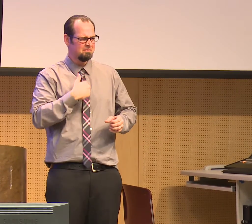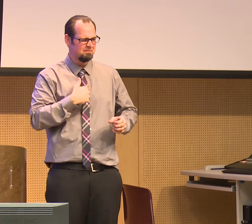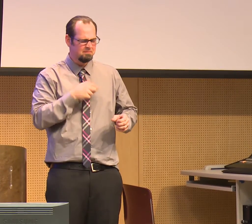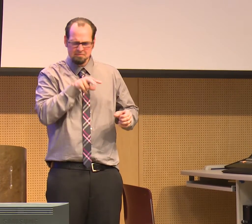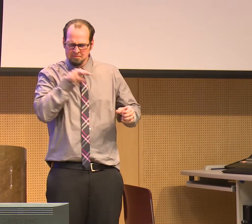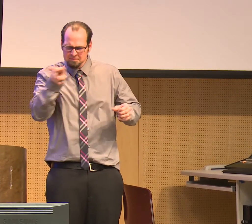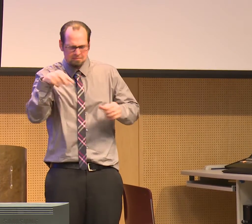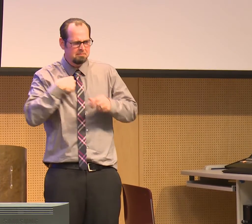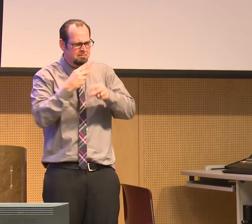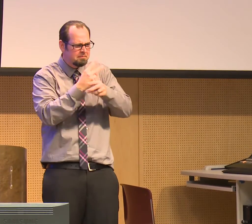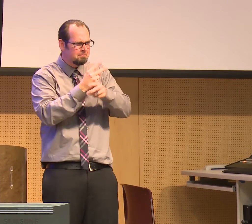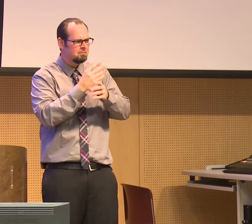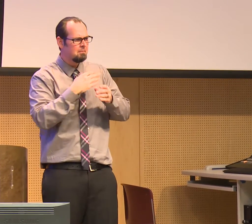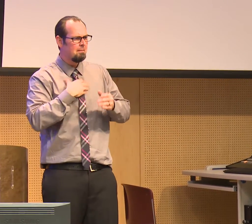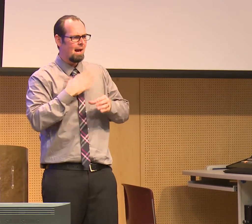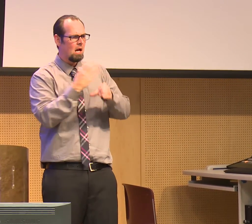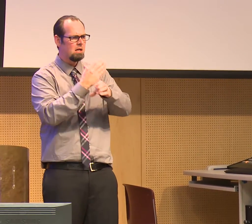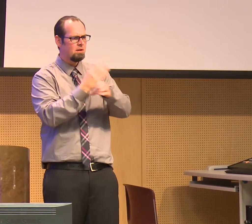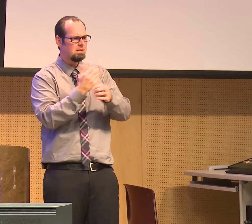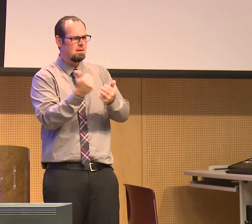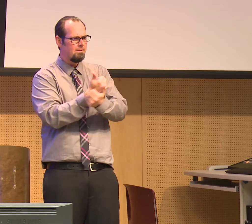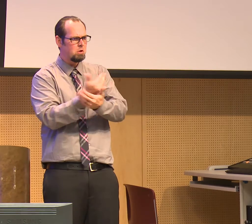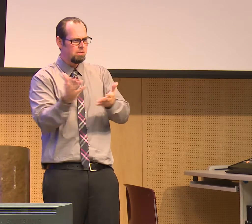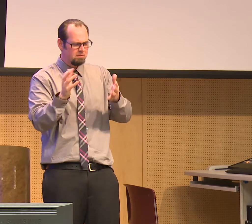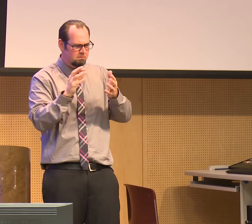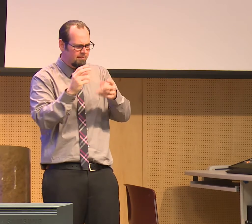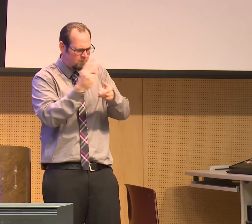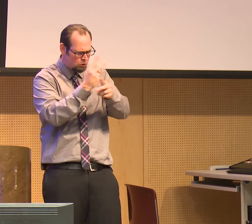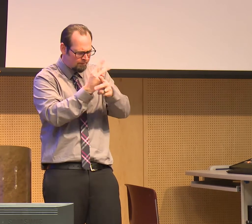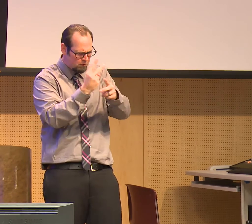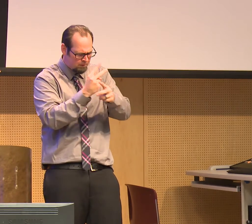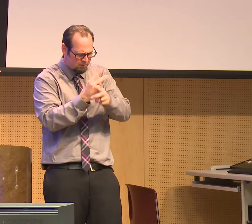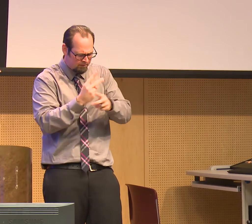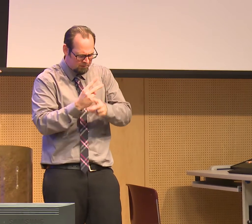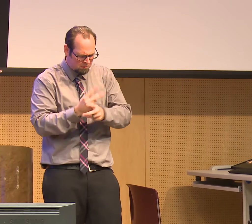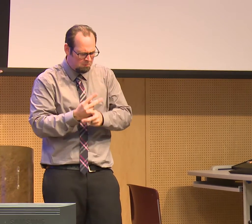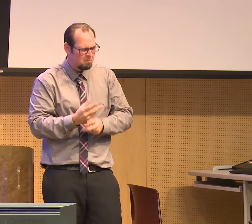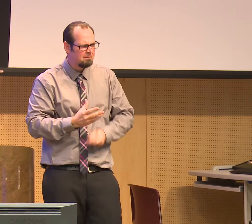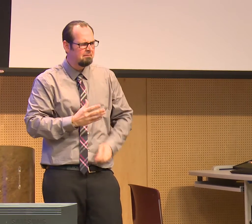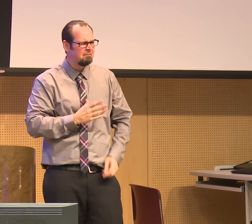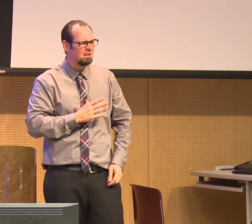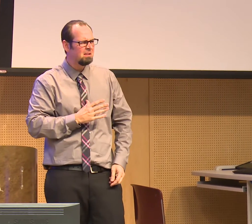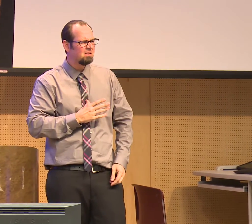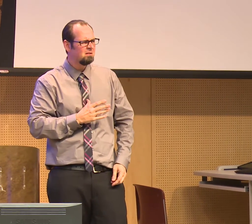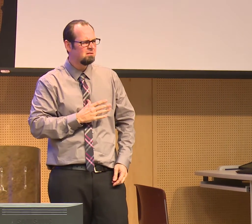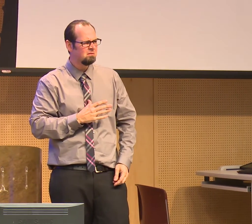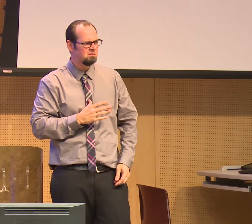wrong. You have to take care. You have to calculate the work.